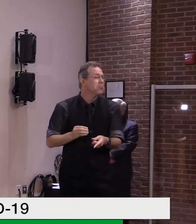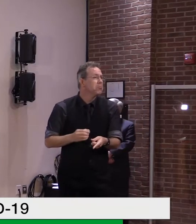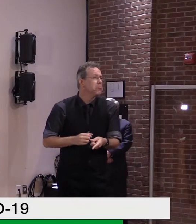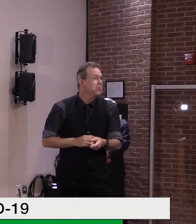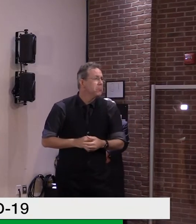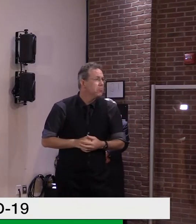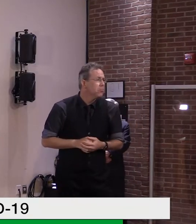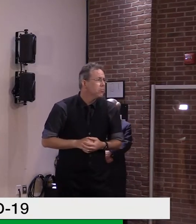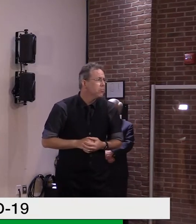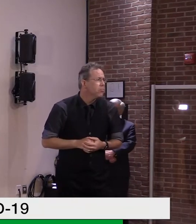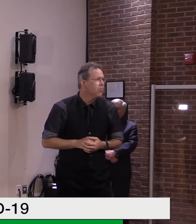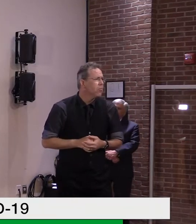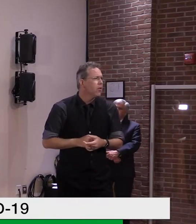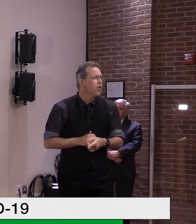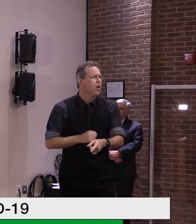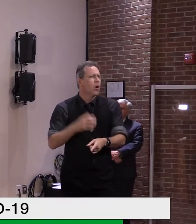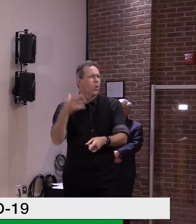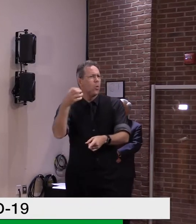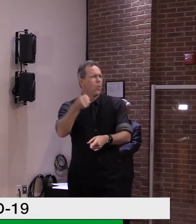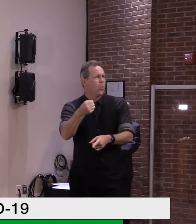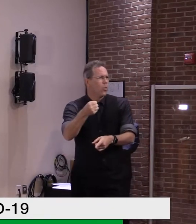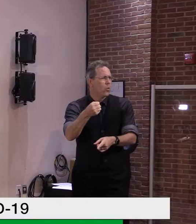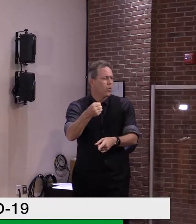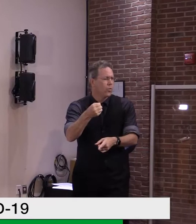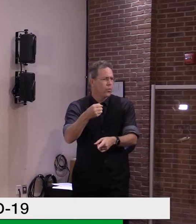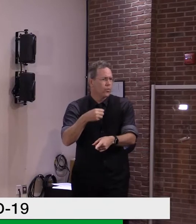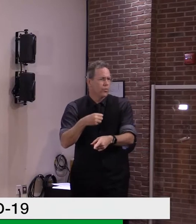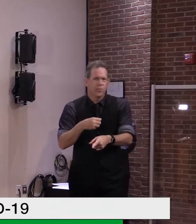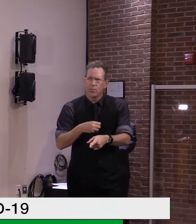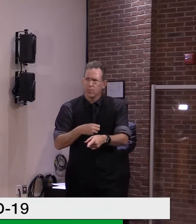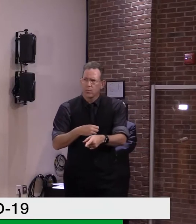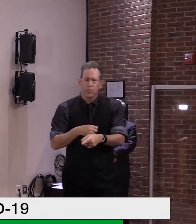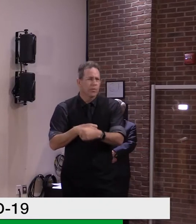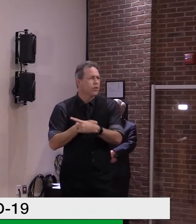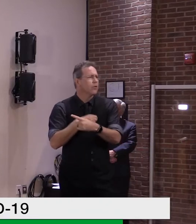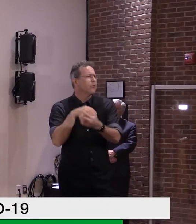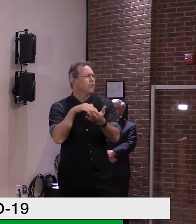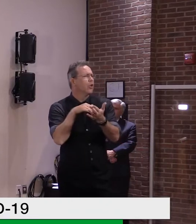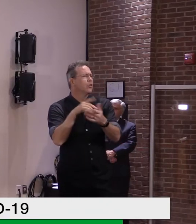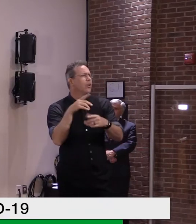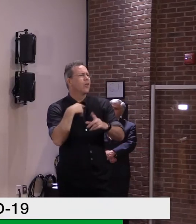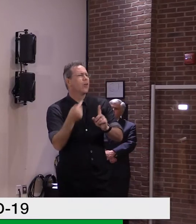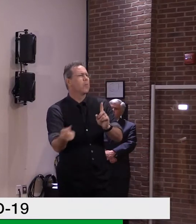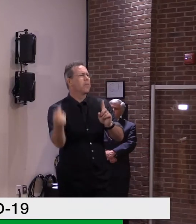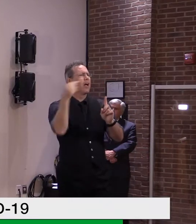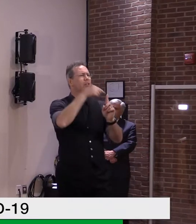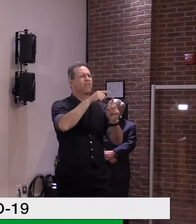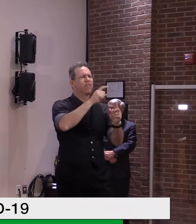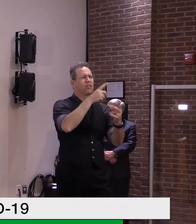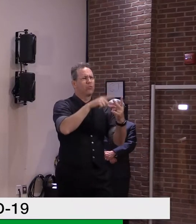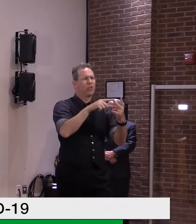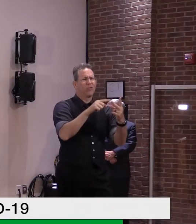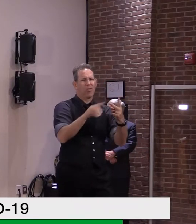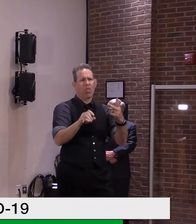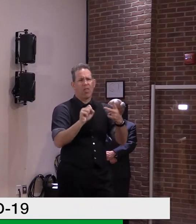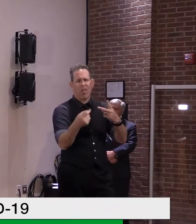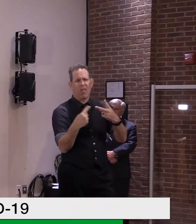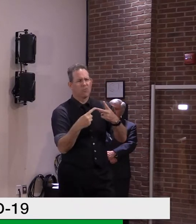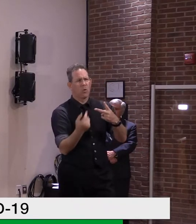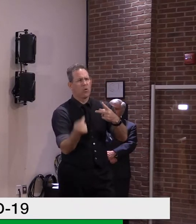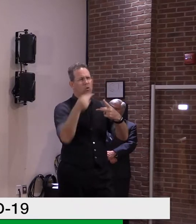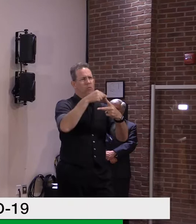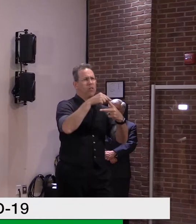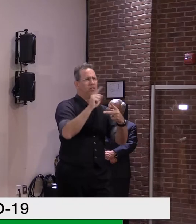Dr. Levine. Before the governor goes to that question, we just wanted to finish on the previous one. So obviously vaccination